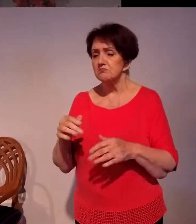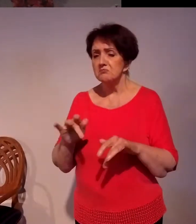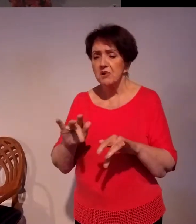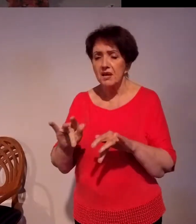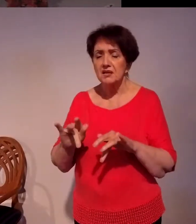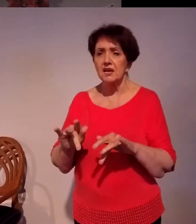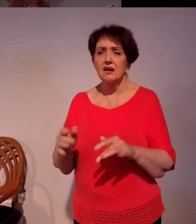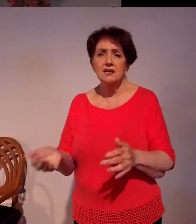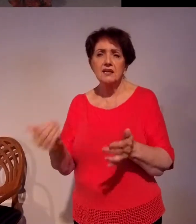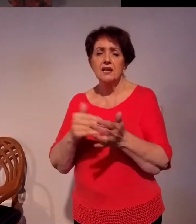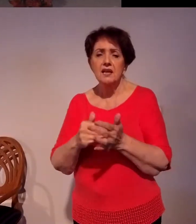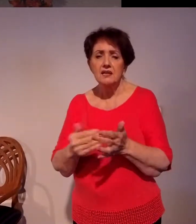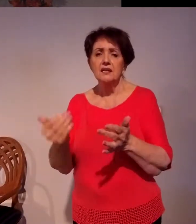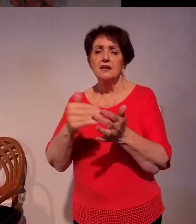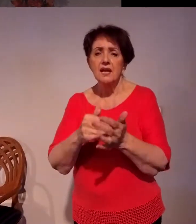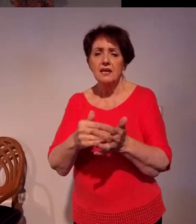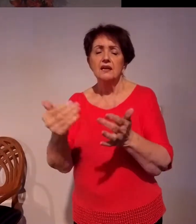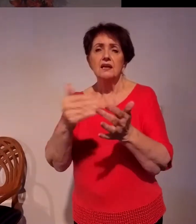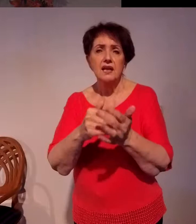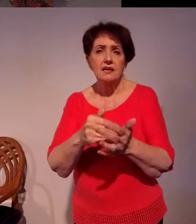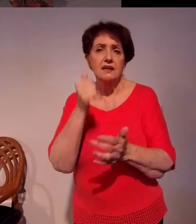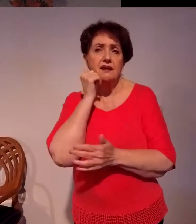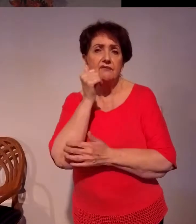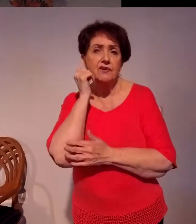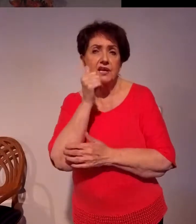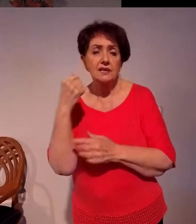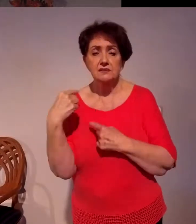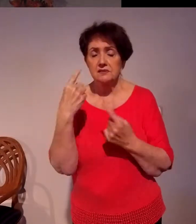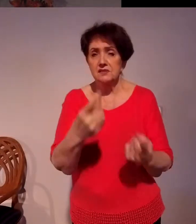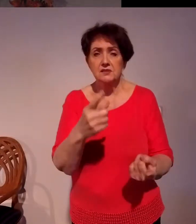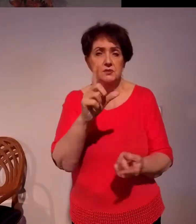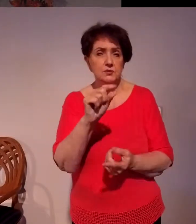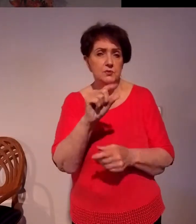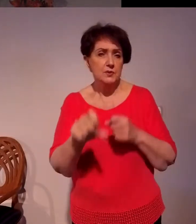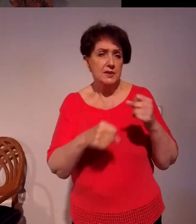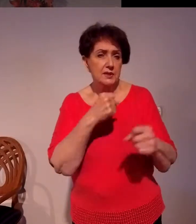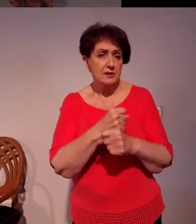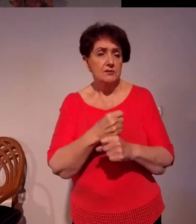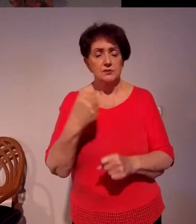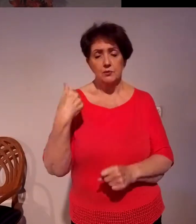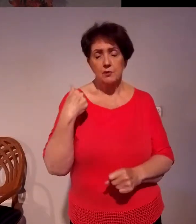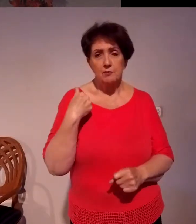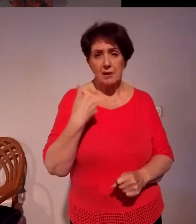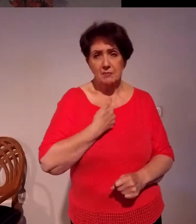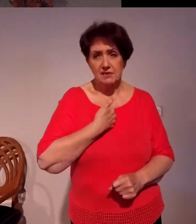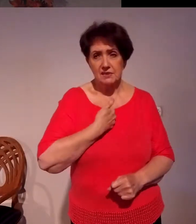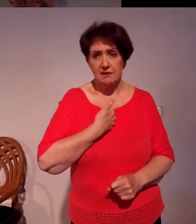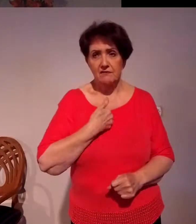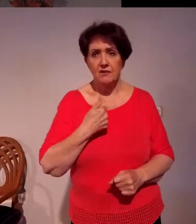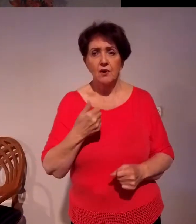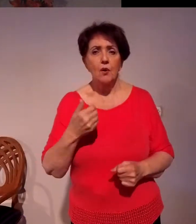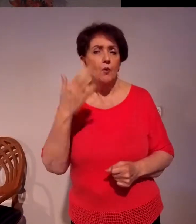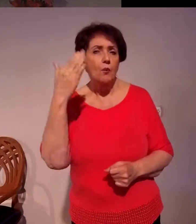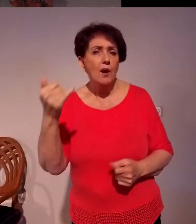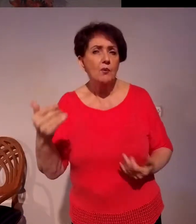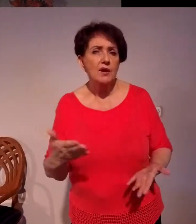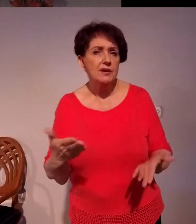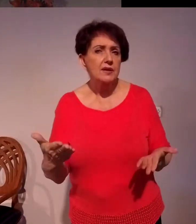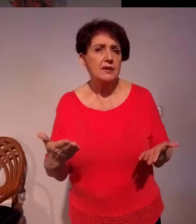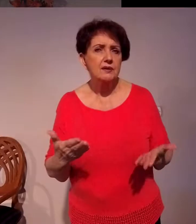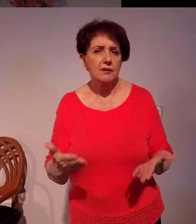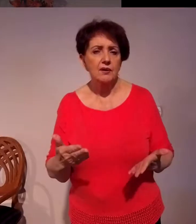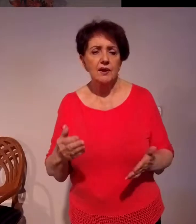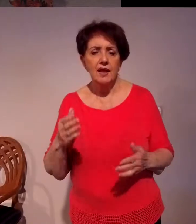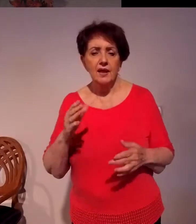day after day after day, to remind myself what it is we're here for. And that